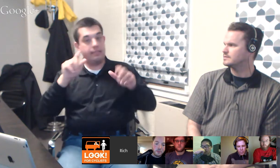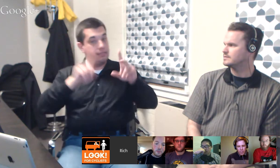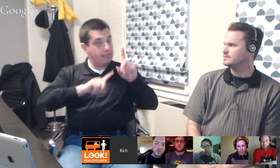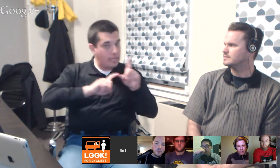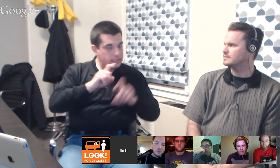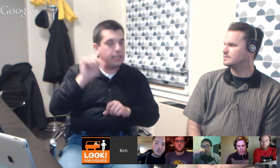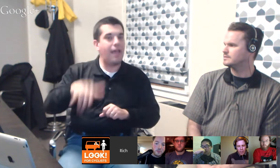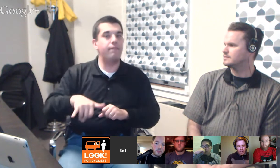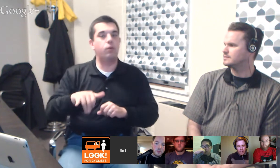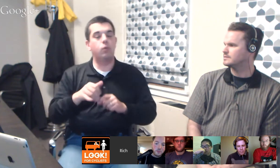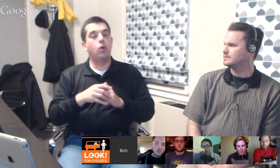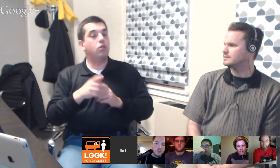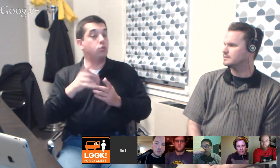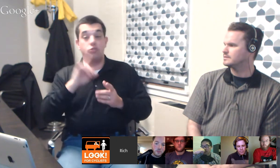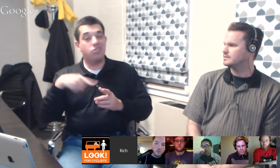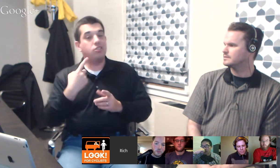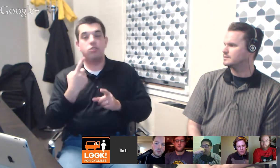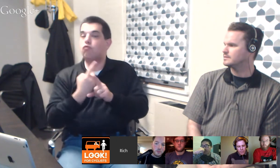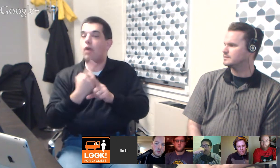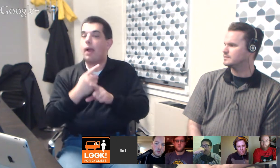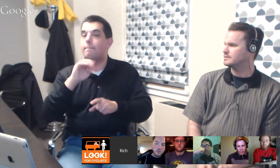Just putting in the right markup,